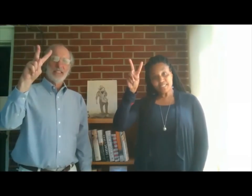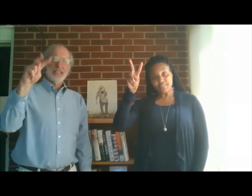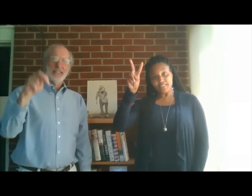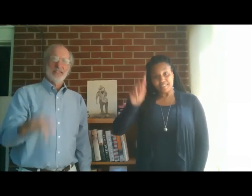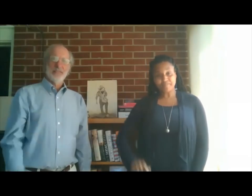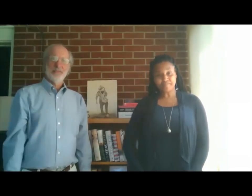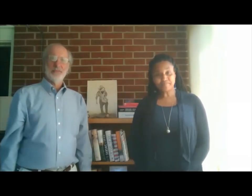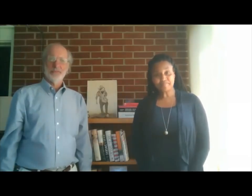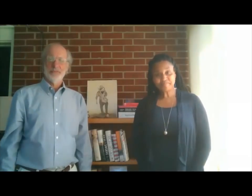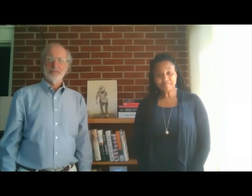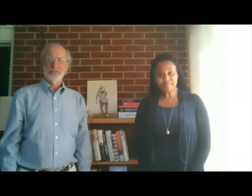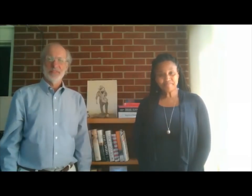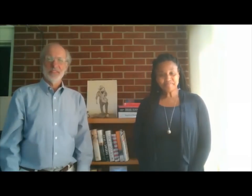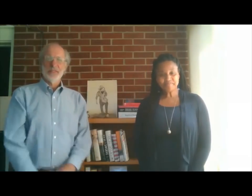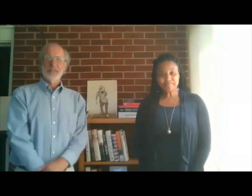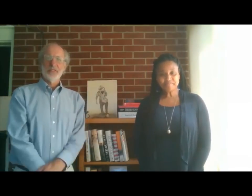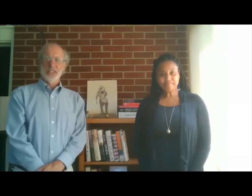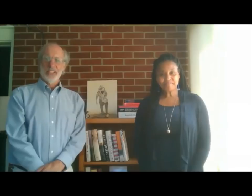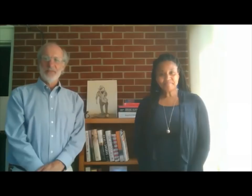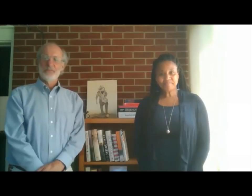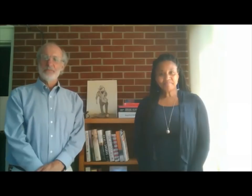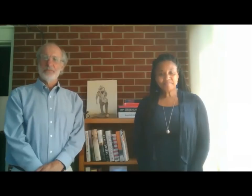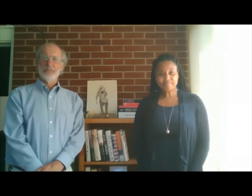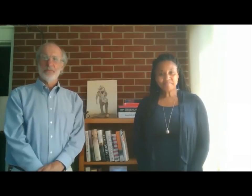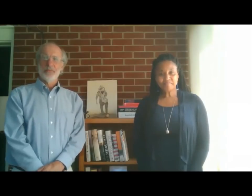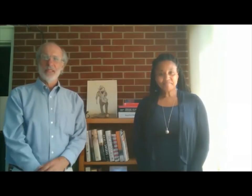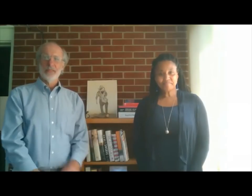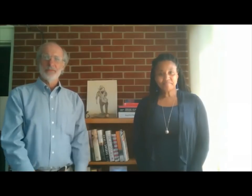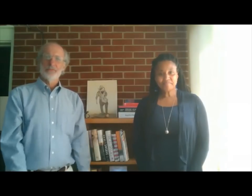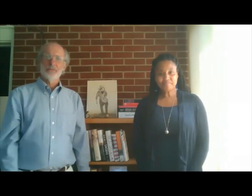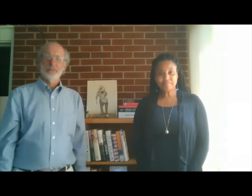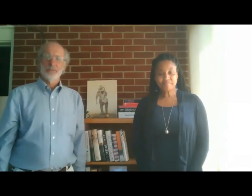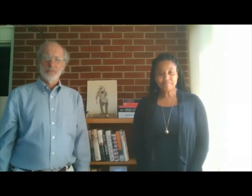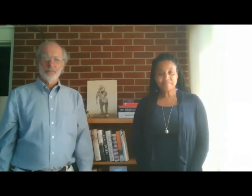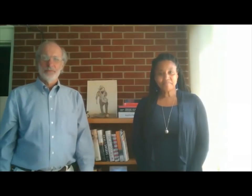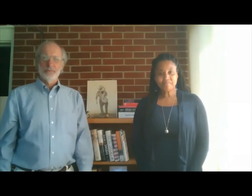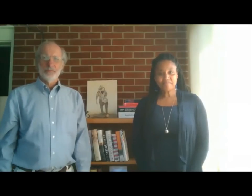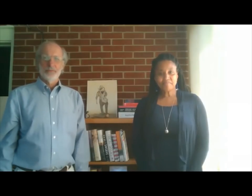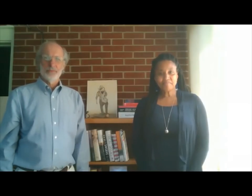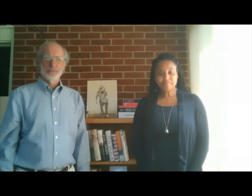TV. TV. Go ahead.